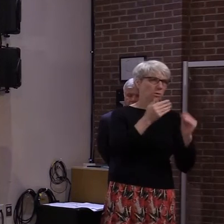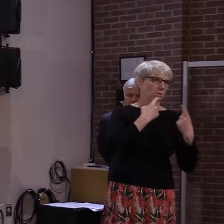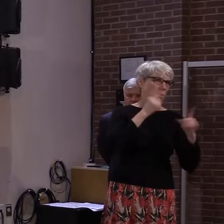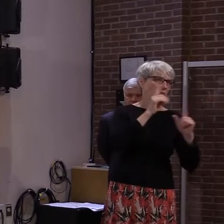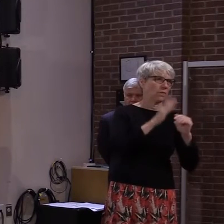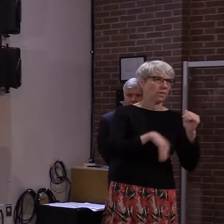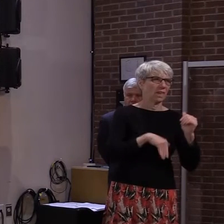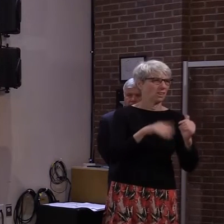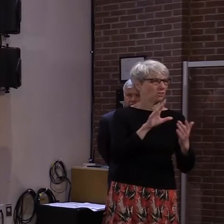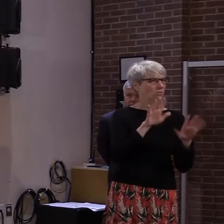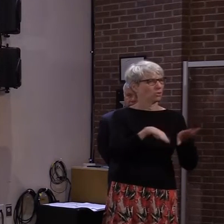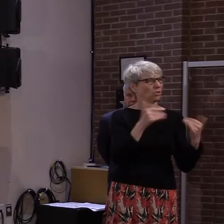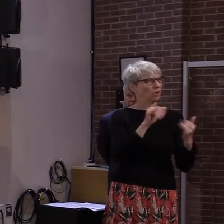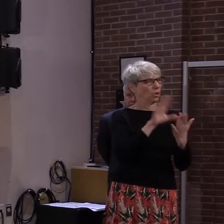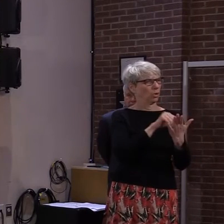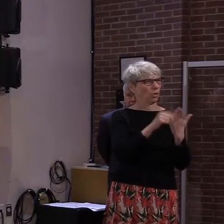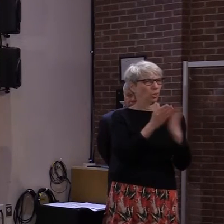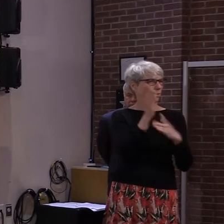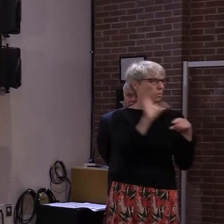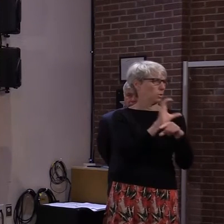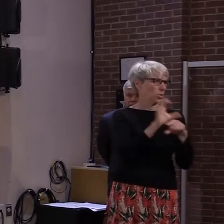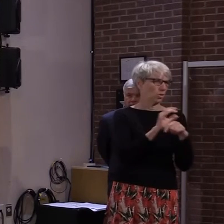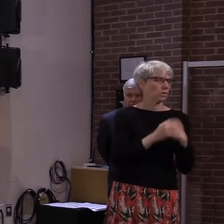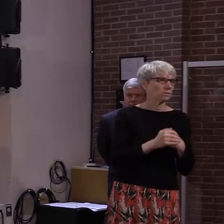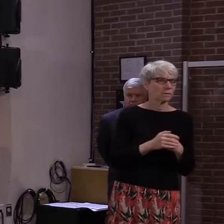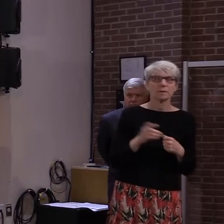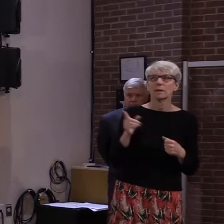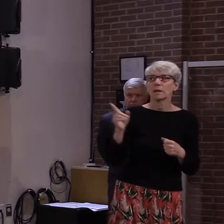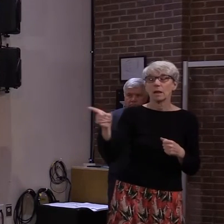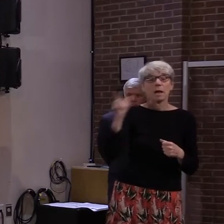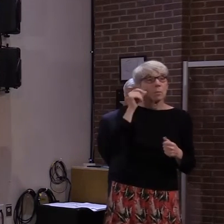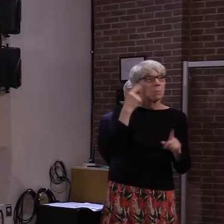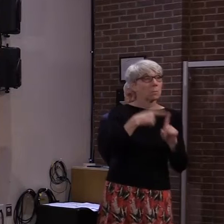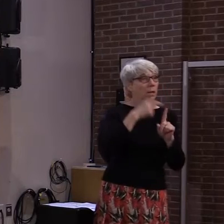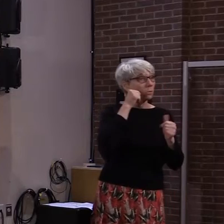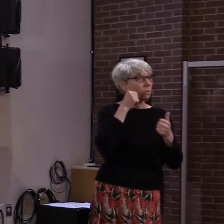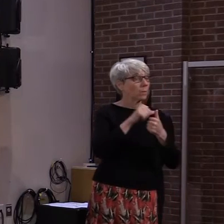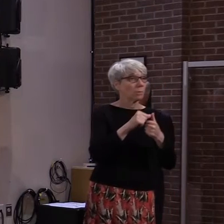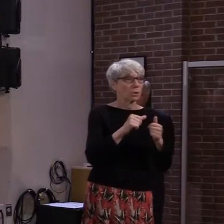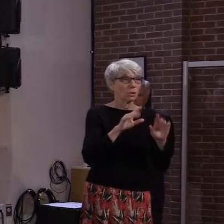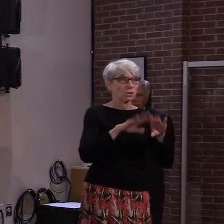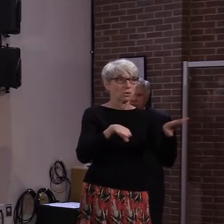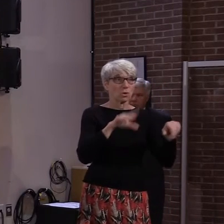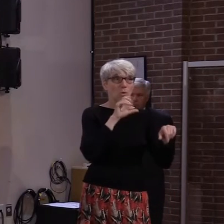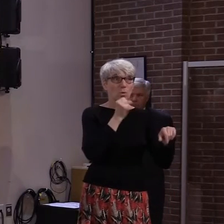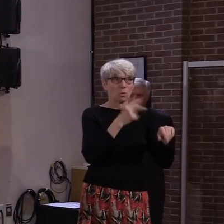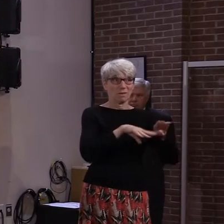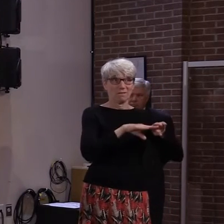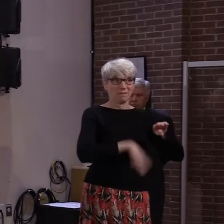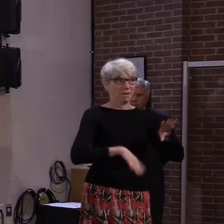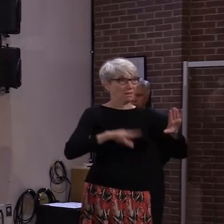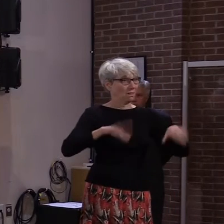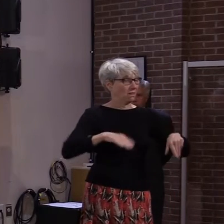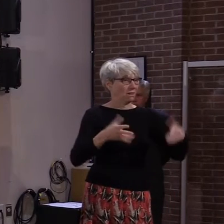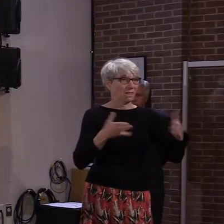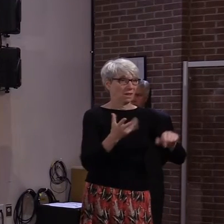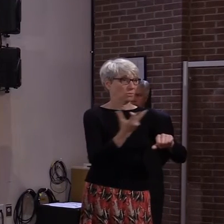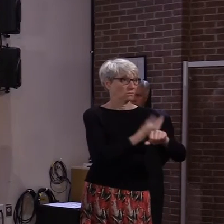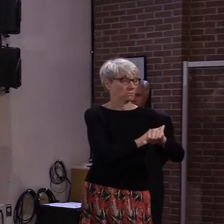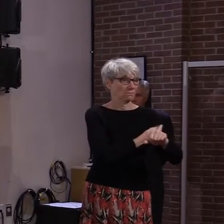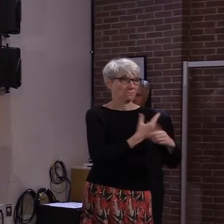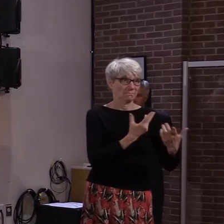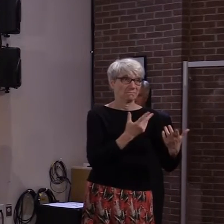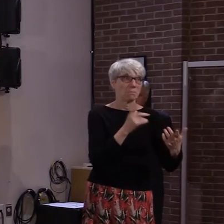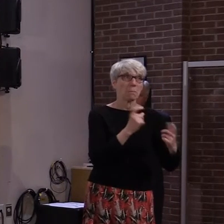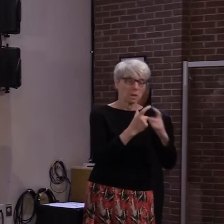Okay, thank you. And keep in mind, those who can't be vaccinated, those under 12, will have to be